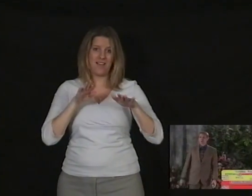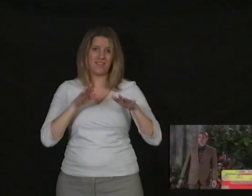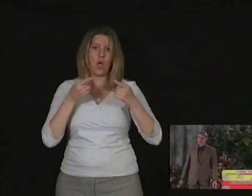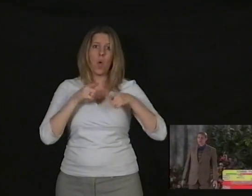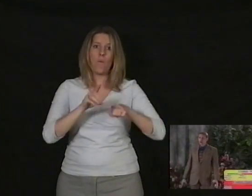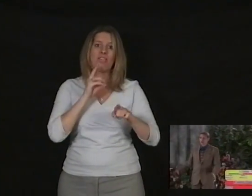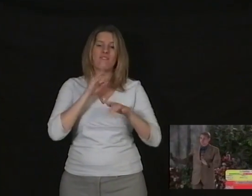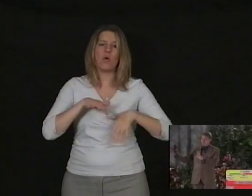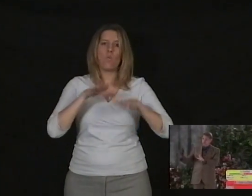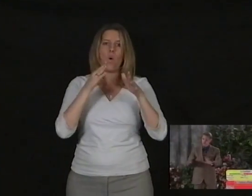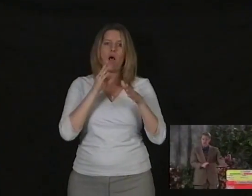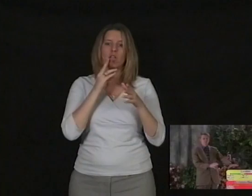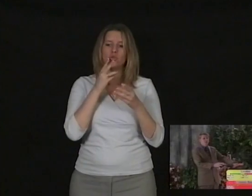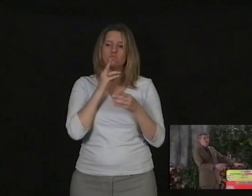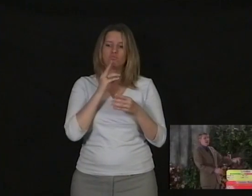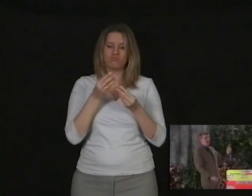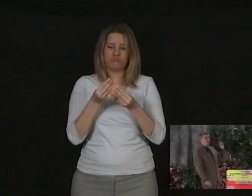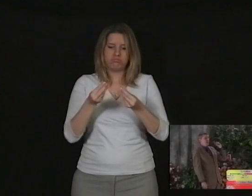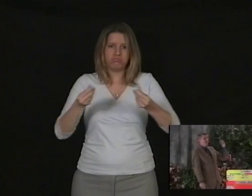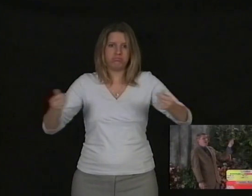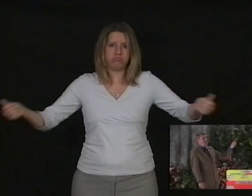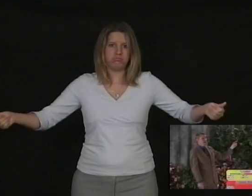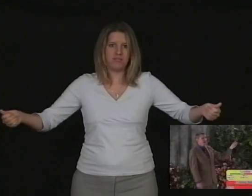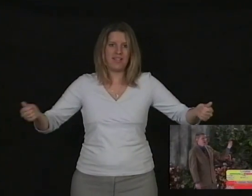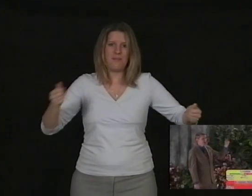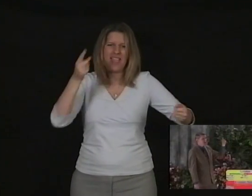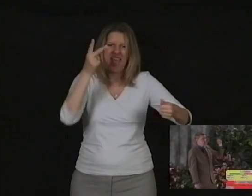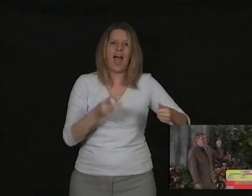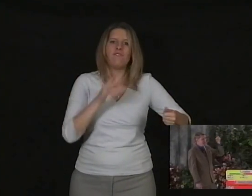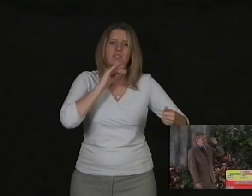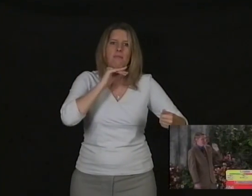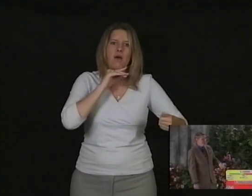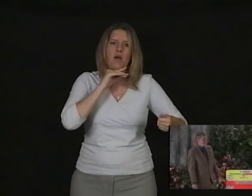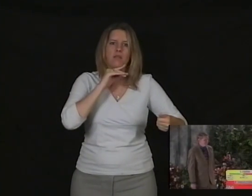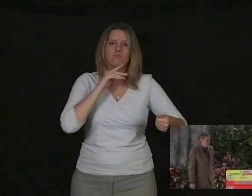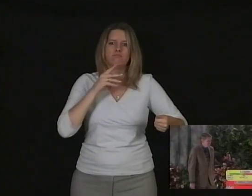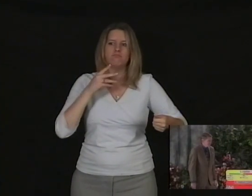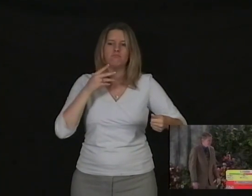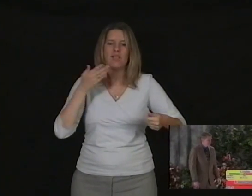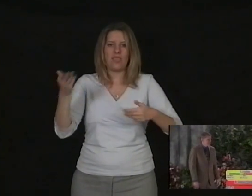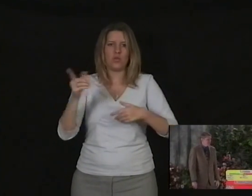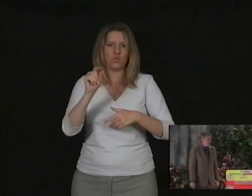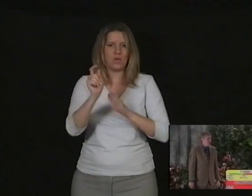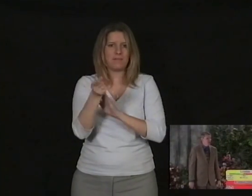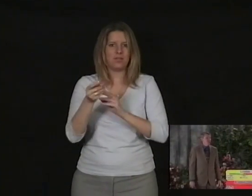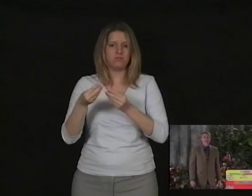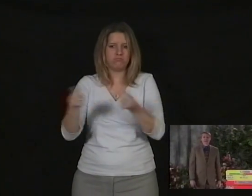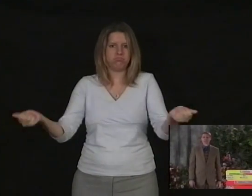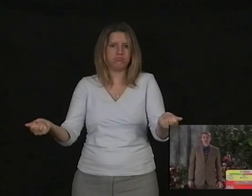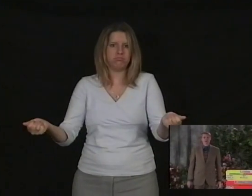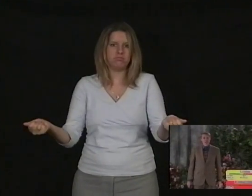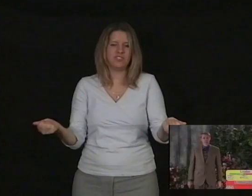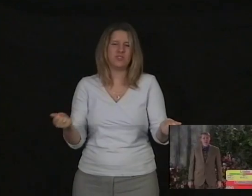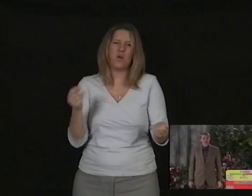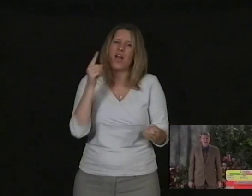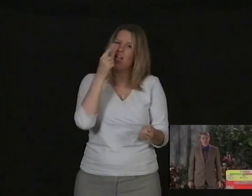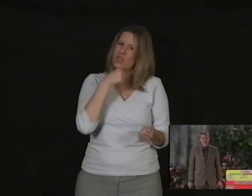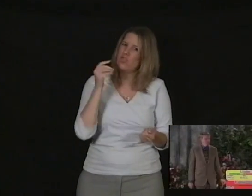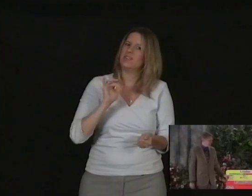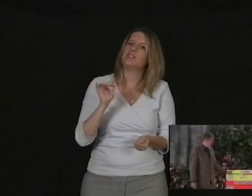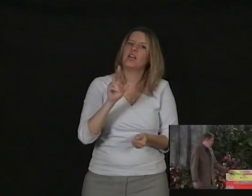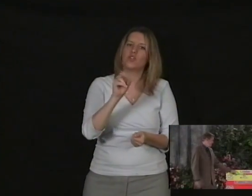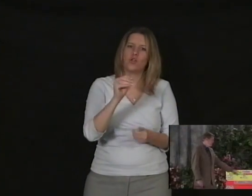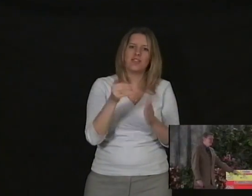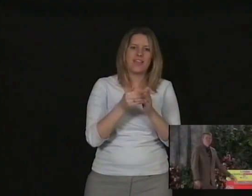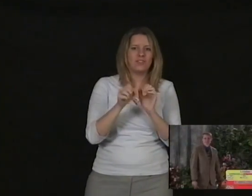as the flood water was running off, about half of that mud went out there in 20 minutes. So it looks like it took 30,000 years.